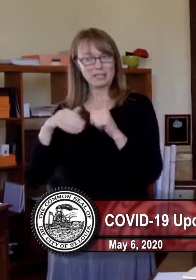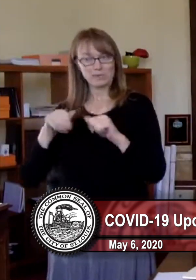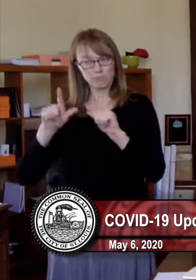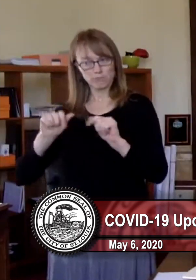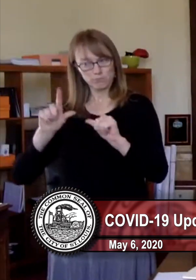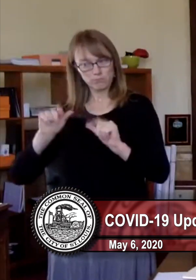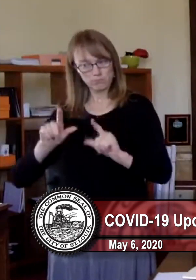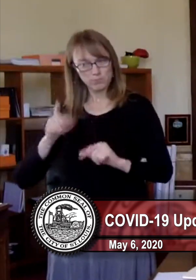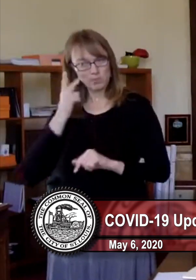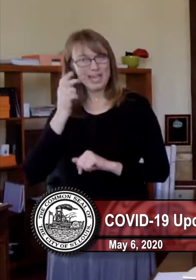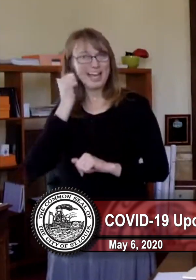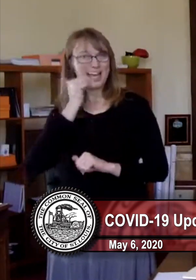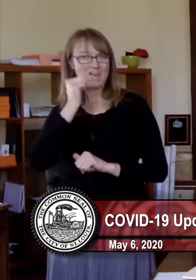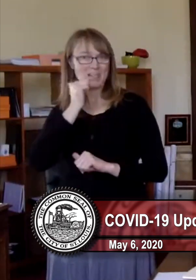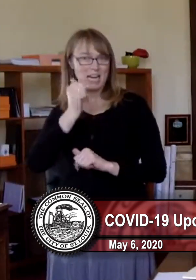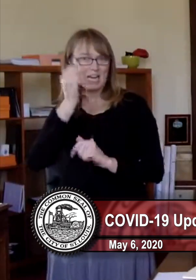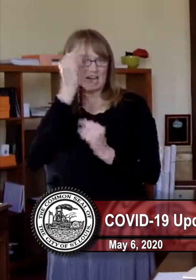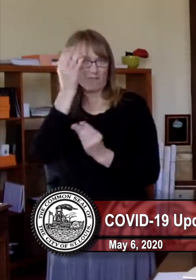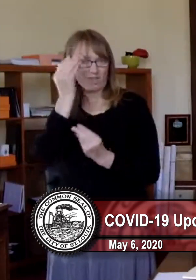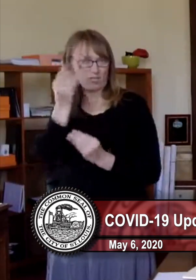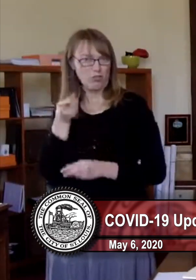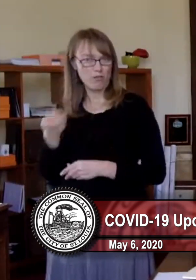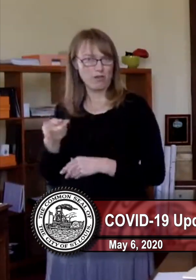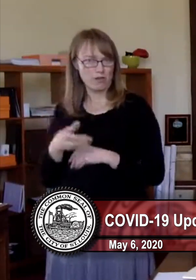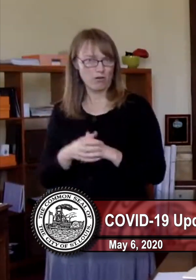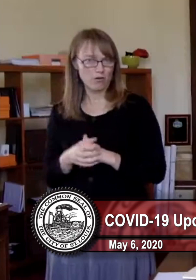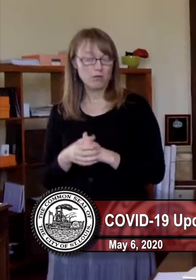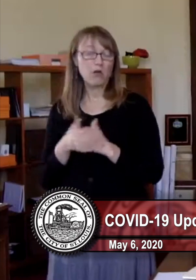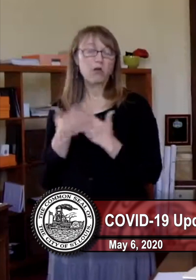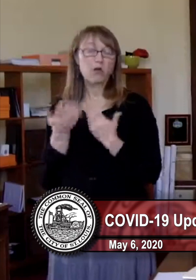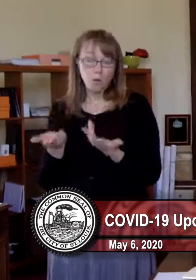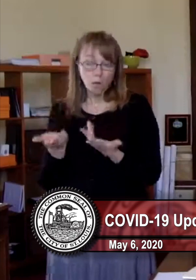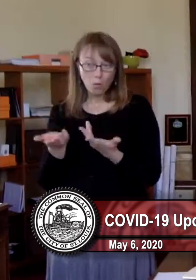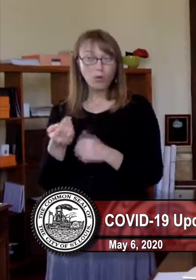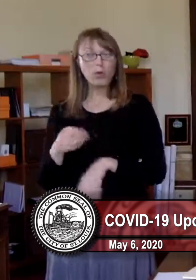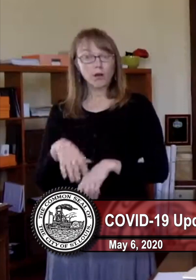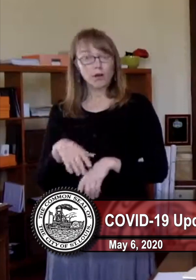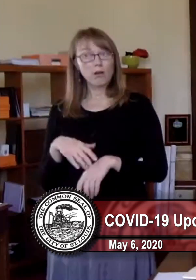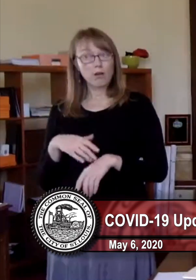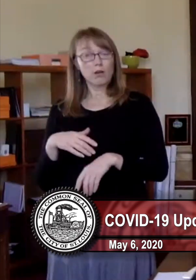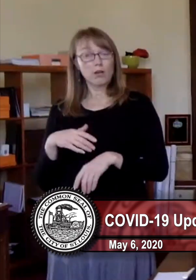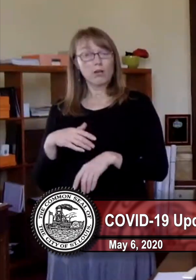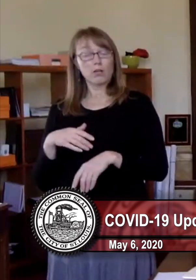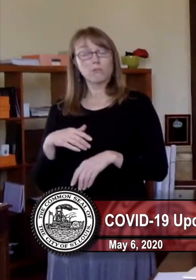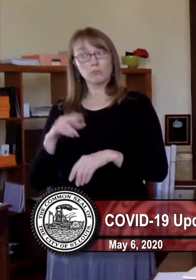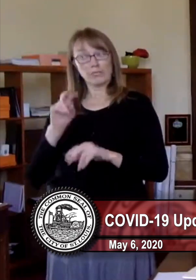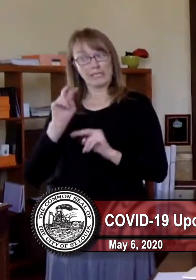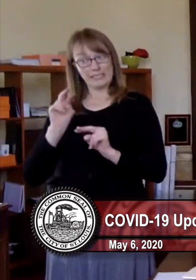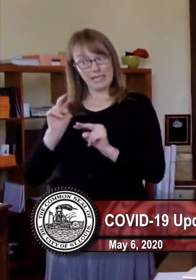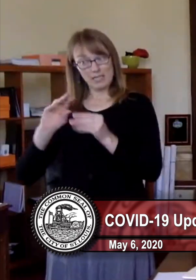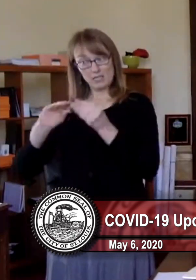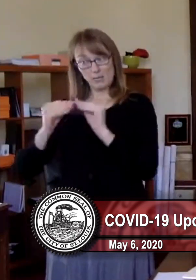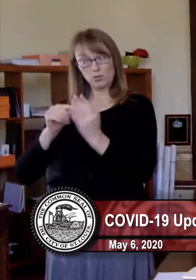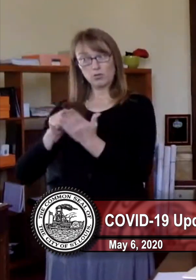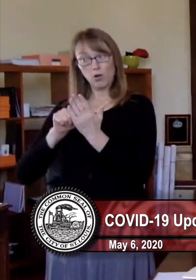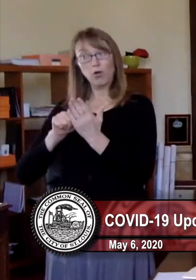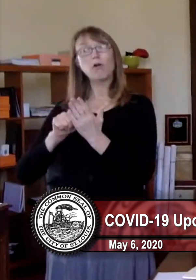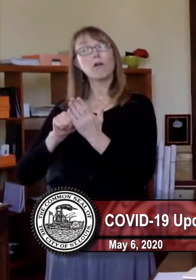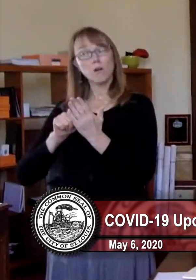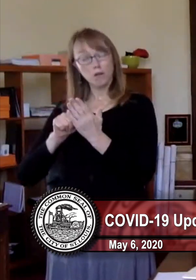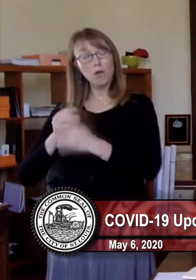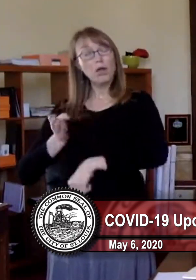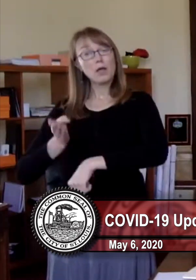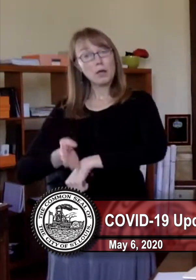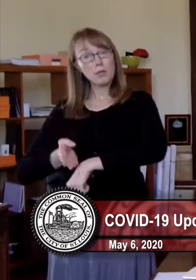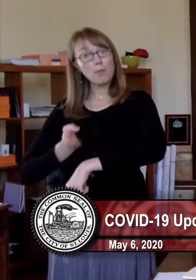So things are improving, headed in the right direction. We have always